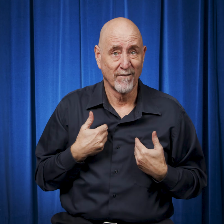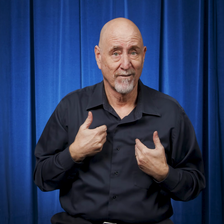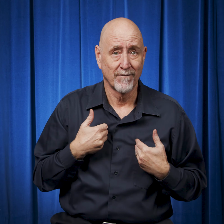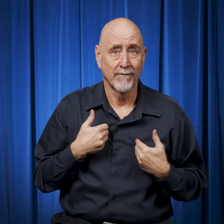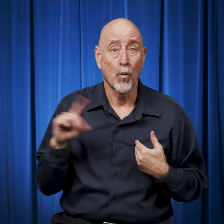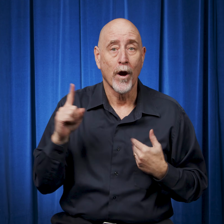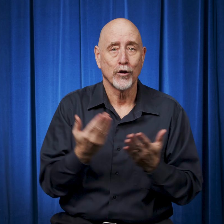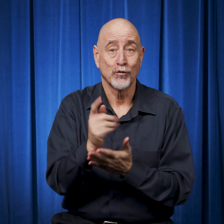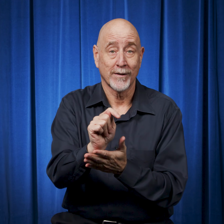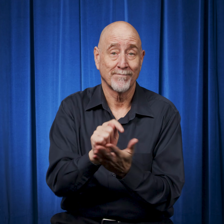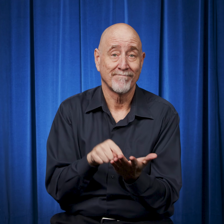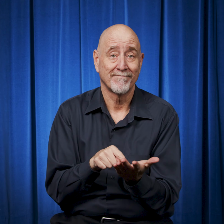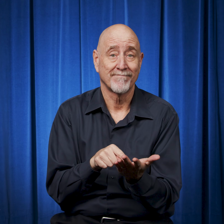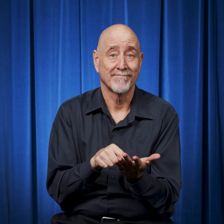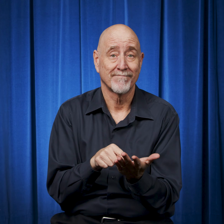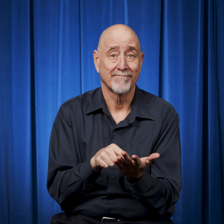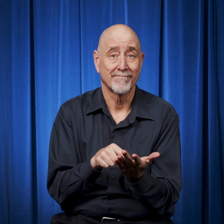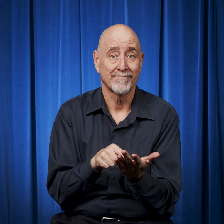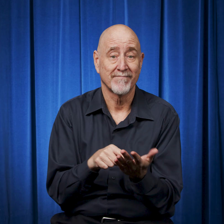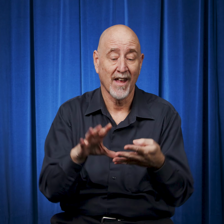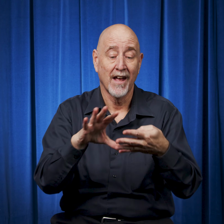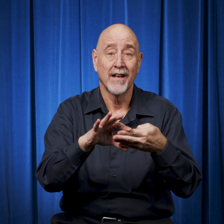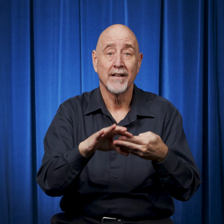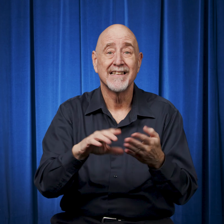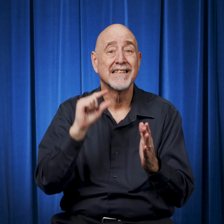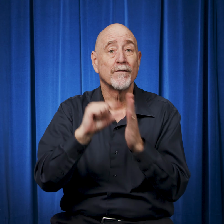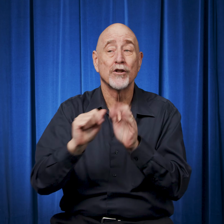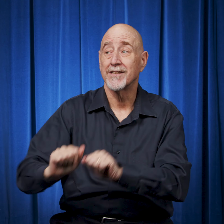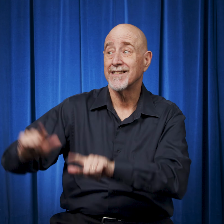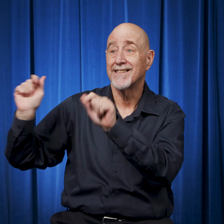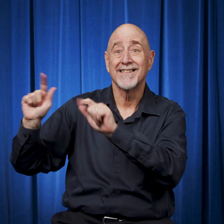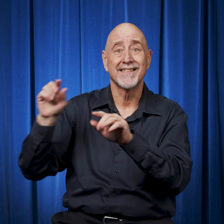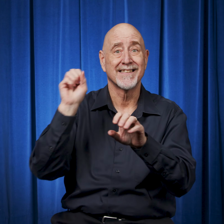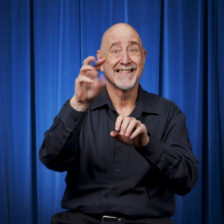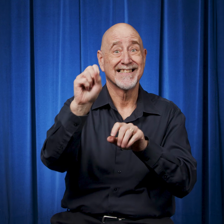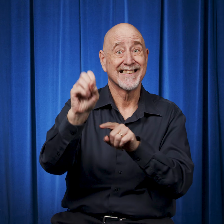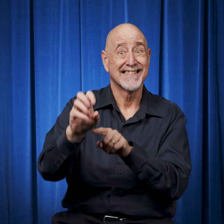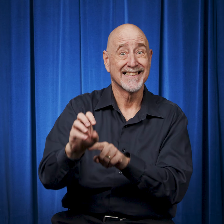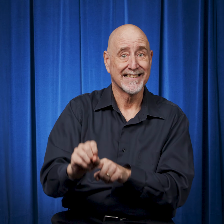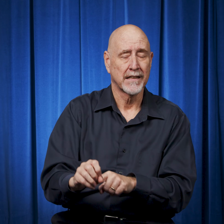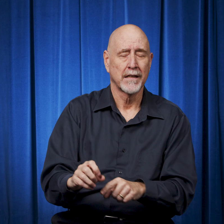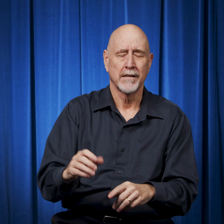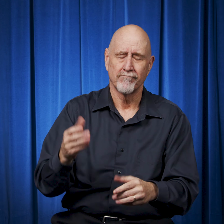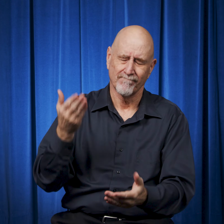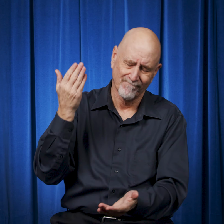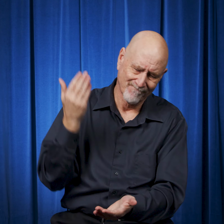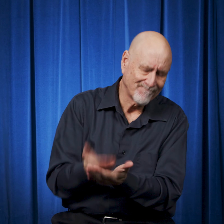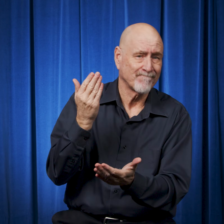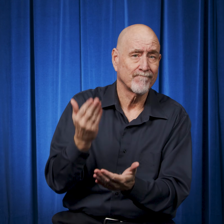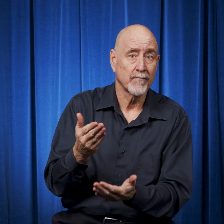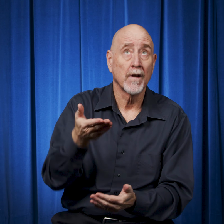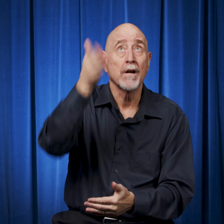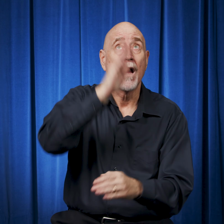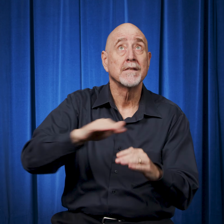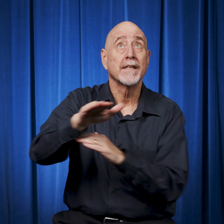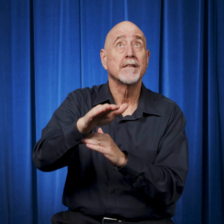in the New Testament. All of these verses categorically confirm that the kingdom of